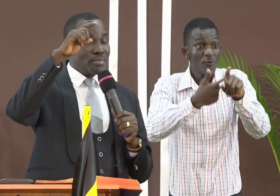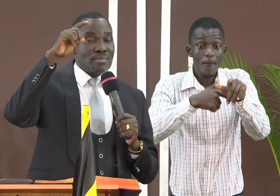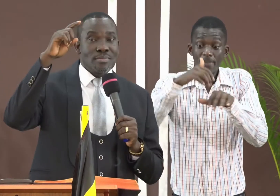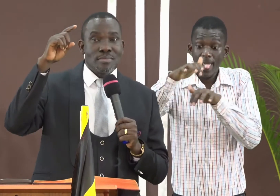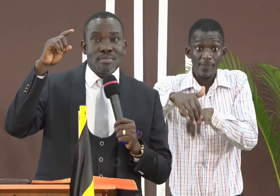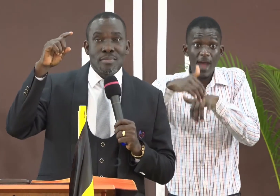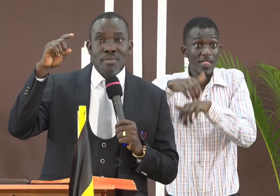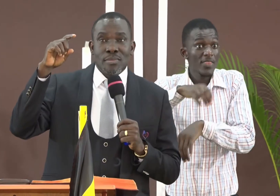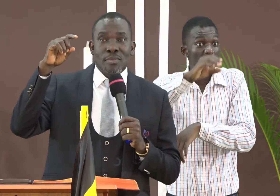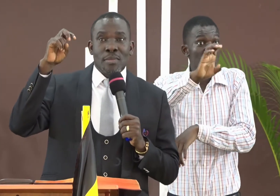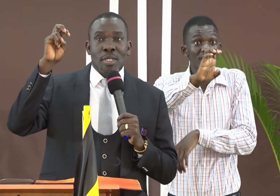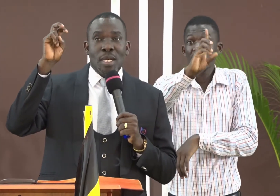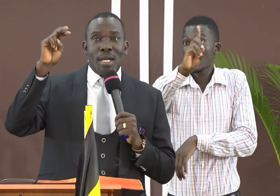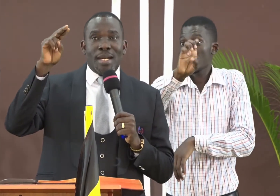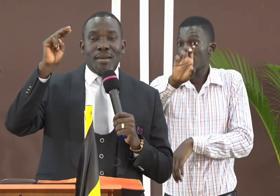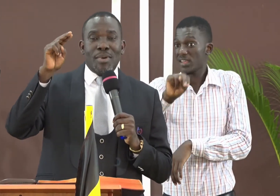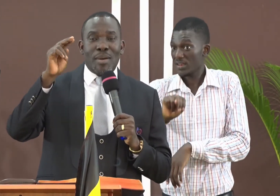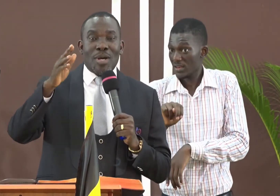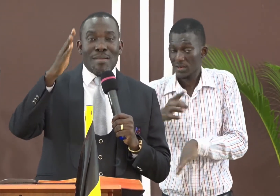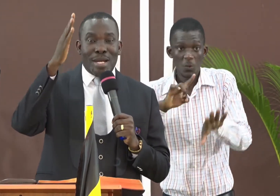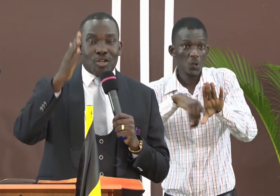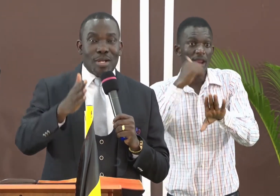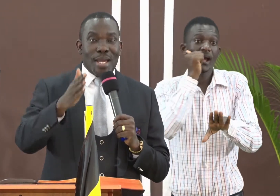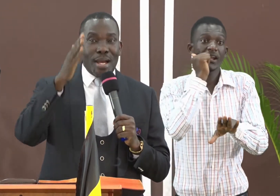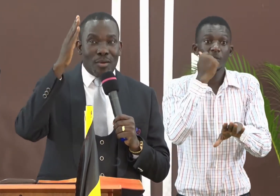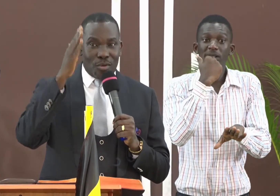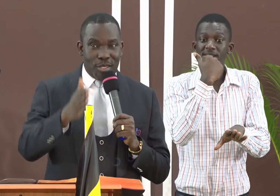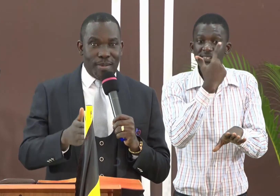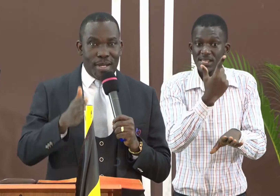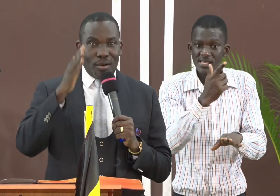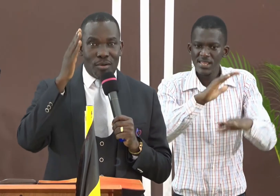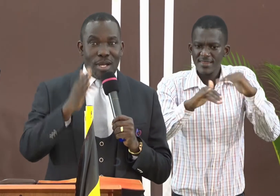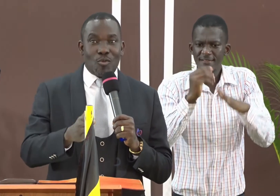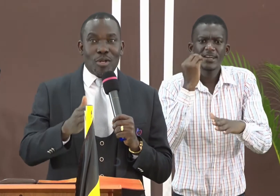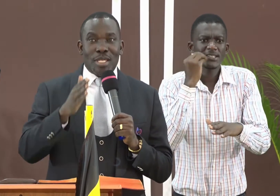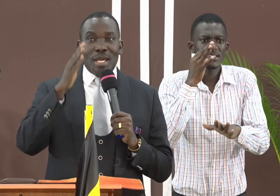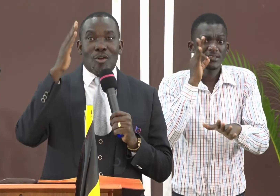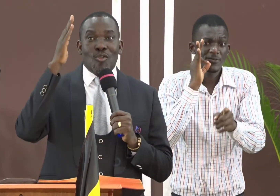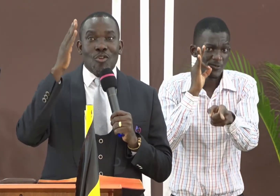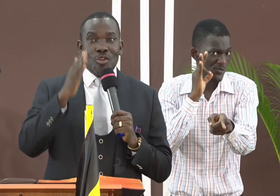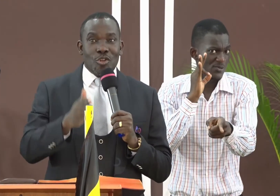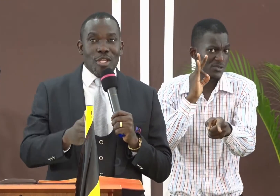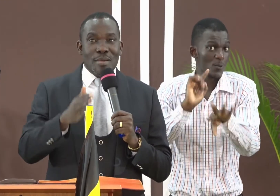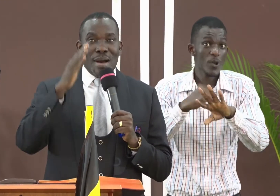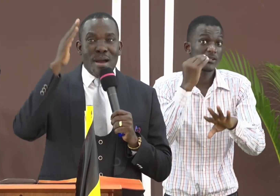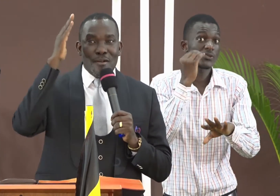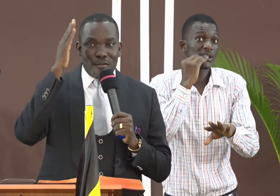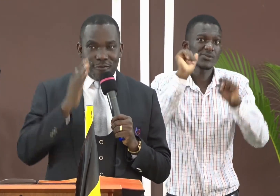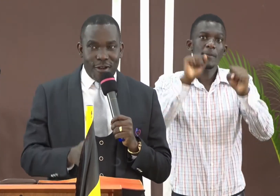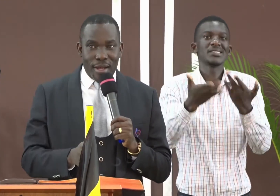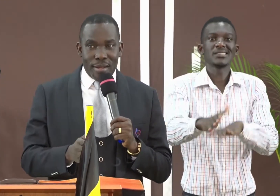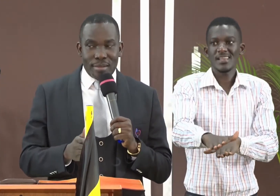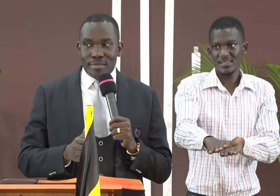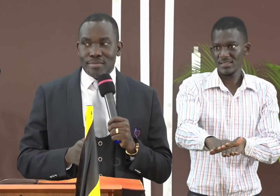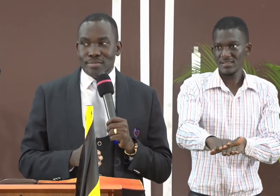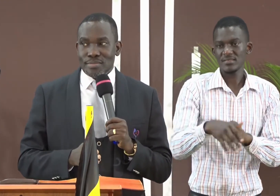It was given right from the garden. Adam bwebamugamba tolya kuchivala. Olunaku lw'olikiryako tolirema